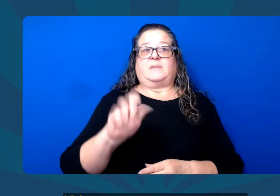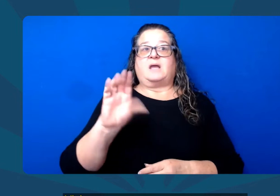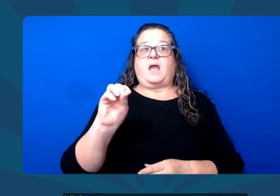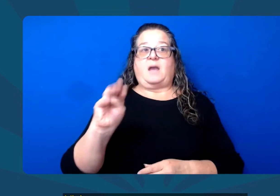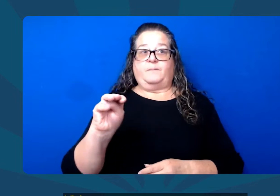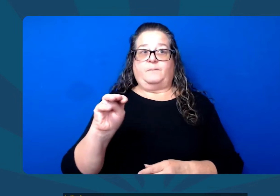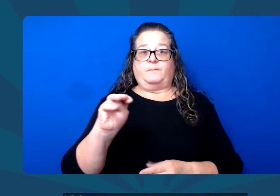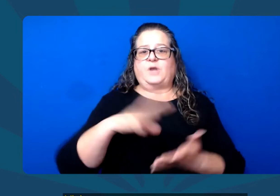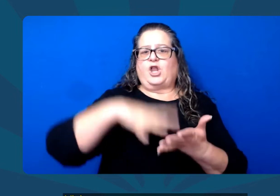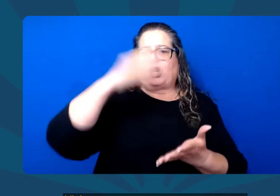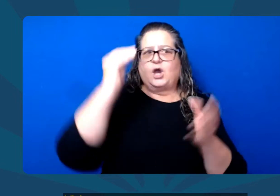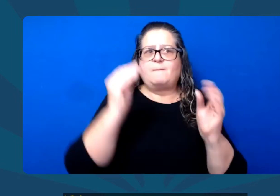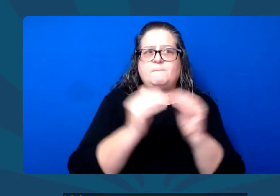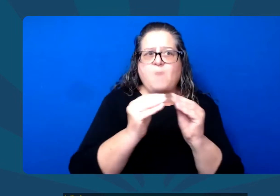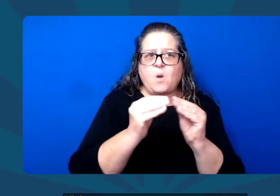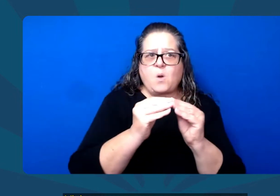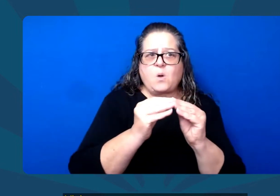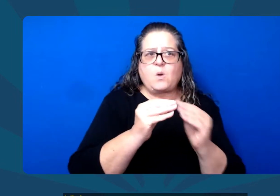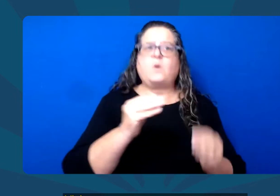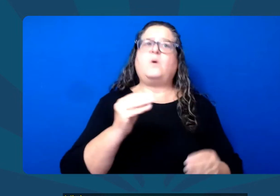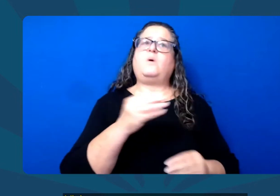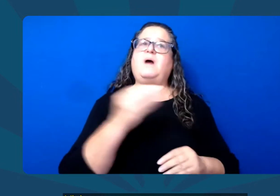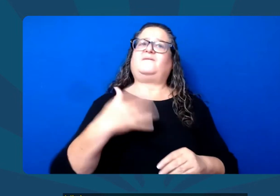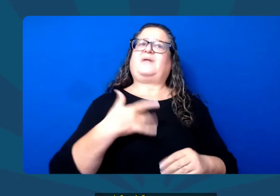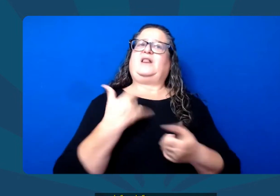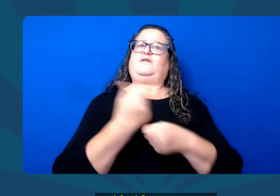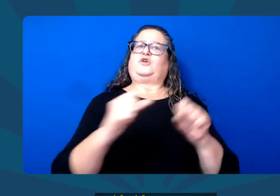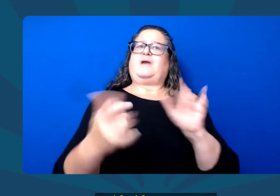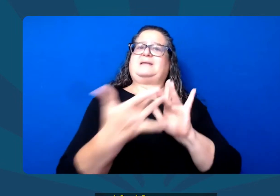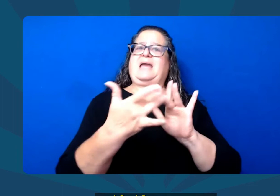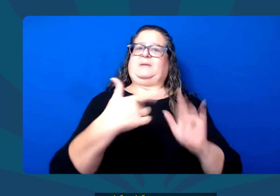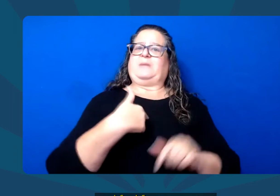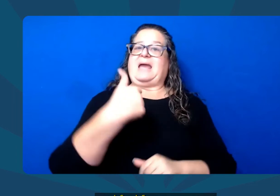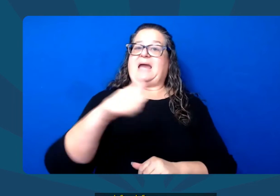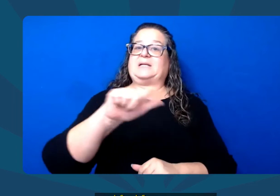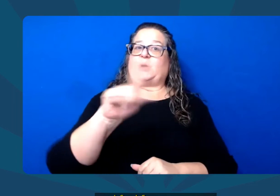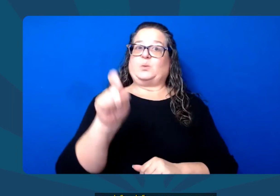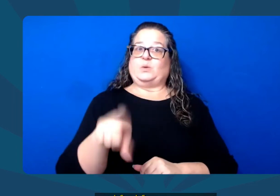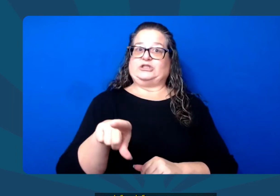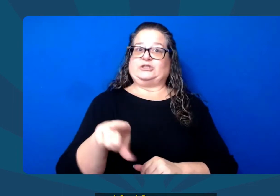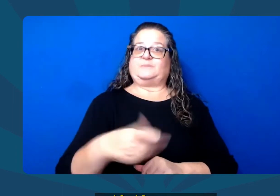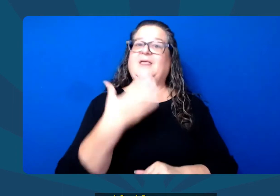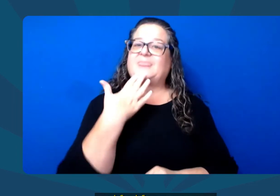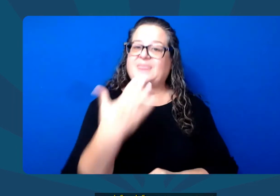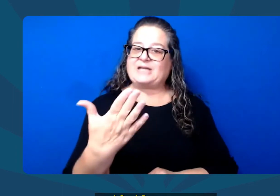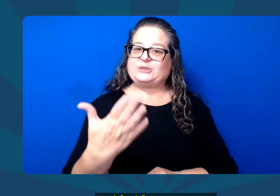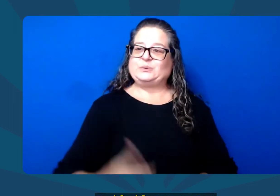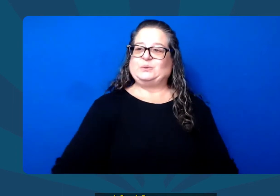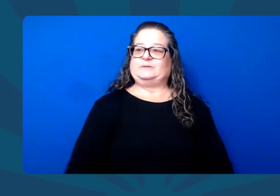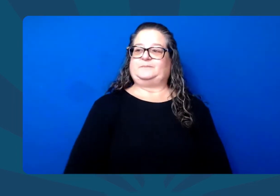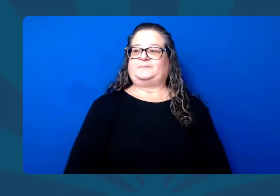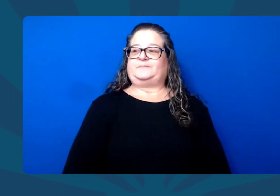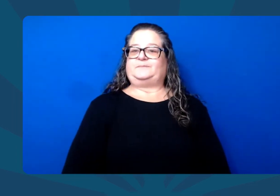www.votewarrenpeterson.com to learn more, and feel free to contact me with any